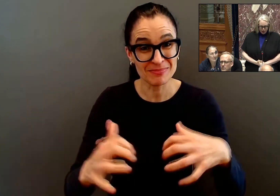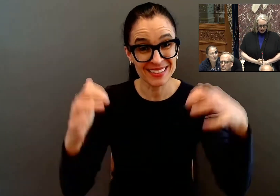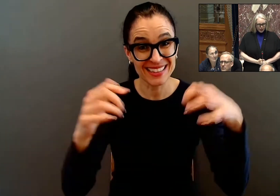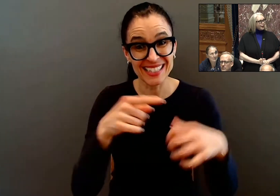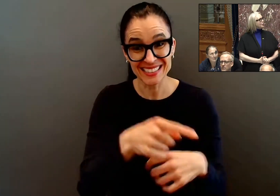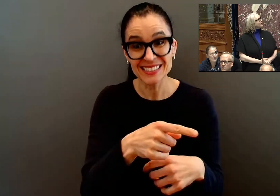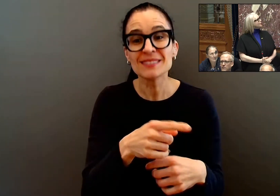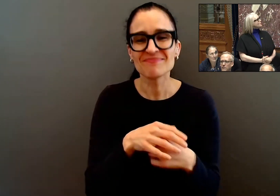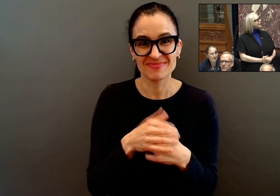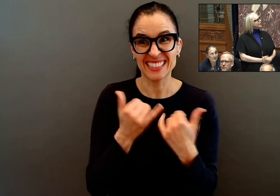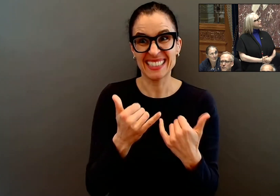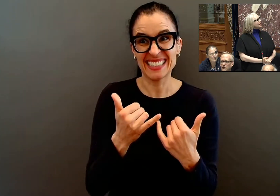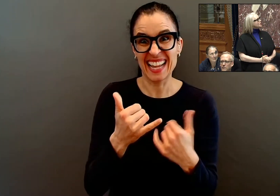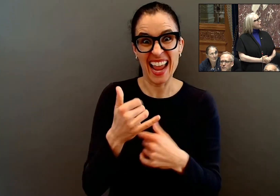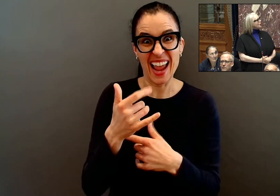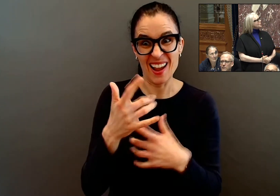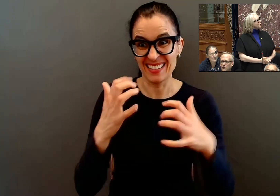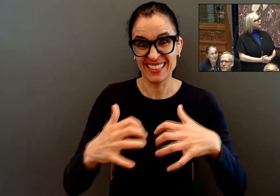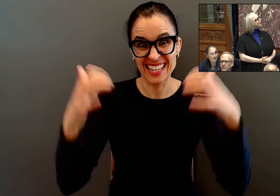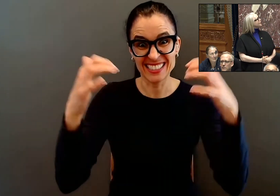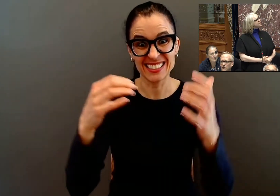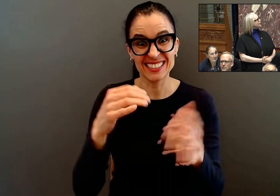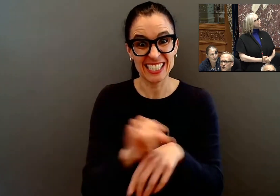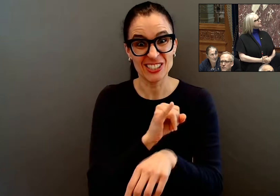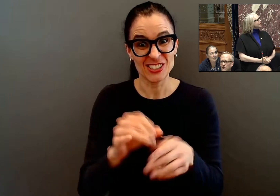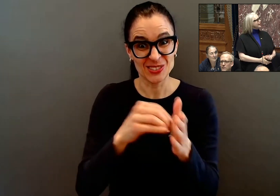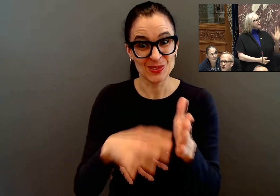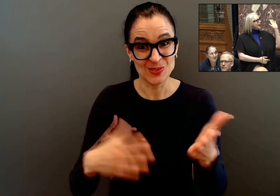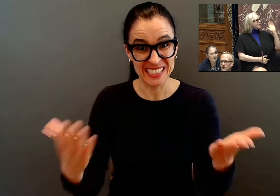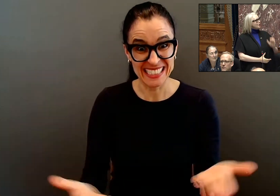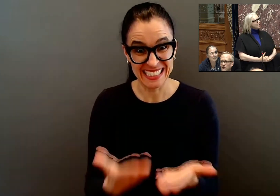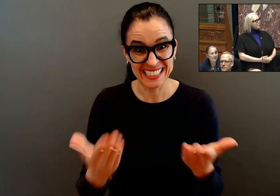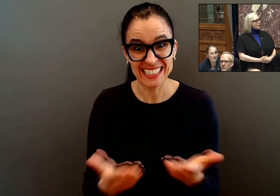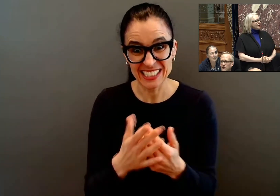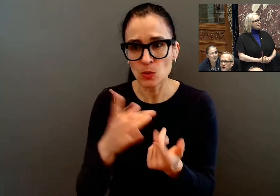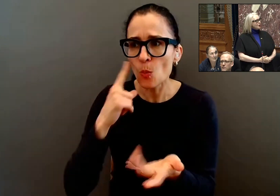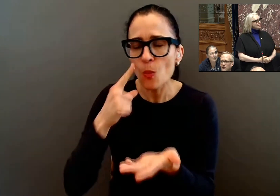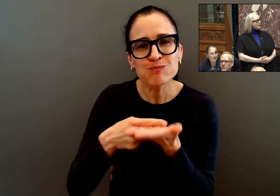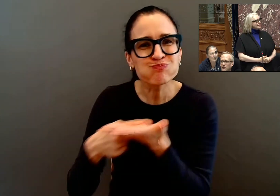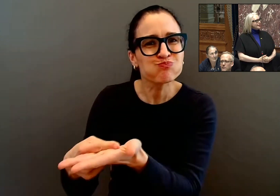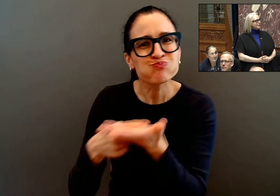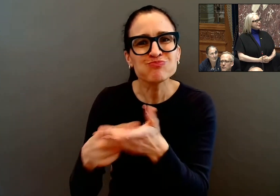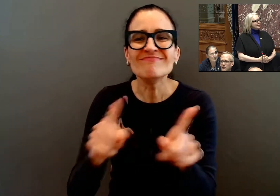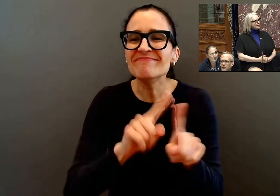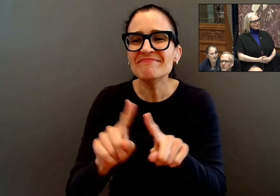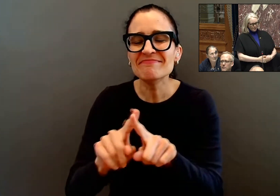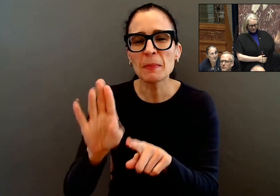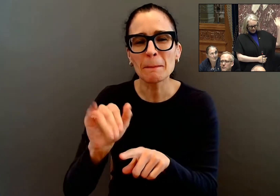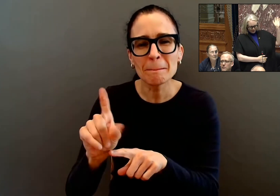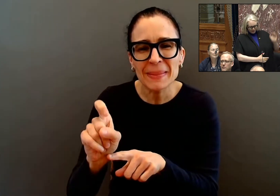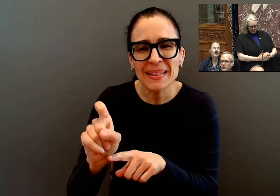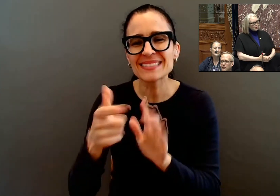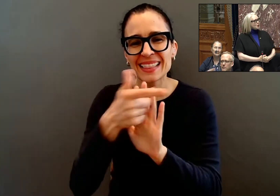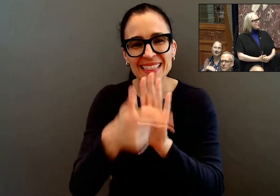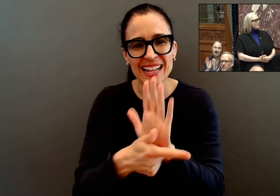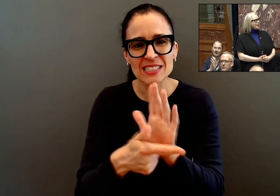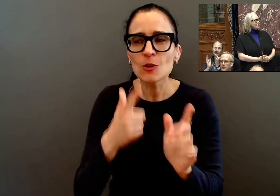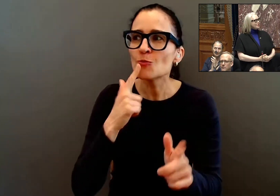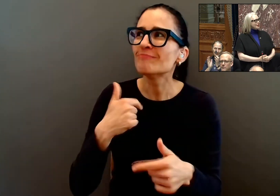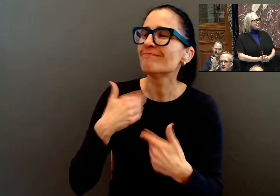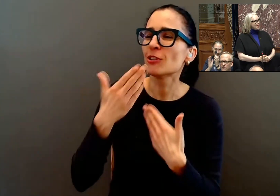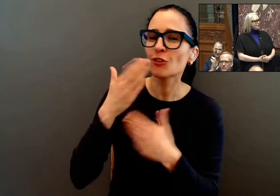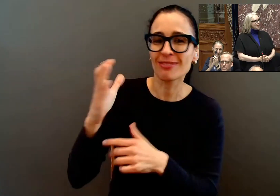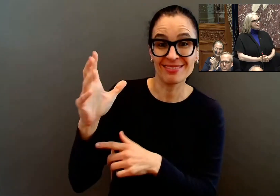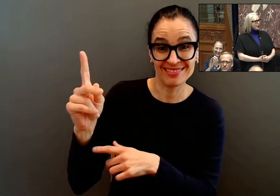them all the luck and would like to recognize their hard work and their curiosity about the democratic process and institutions. Please join me in making